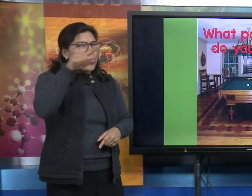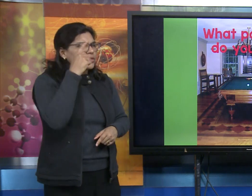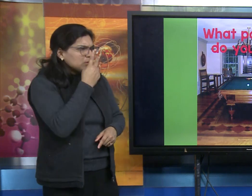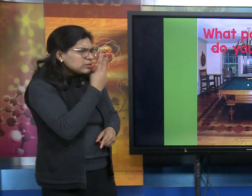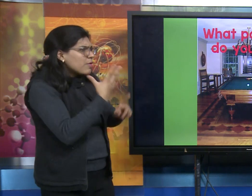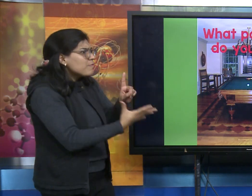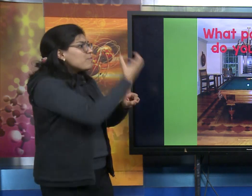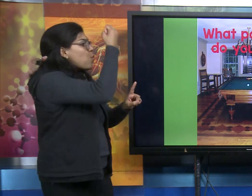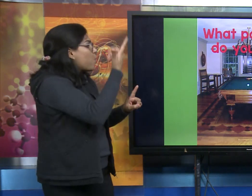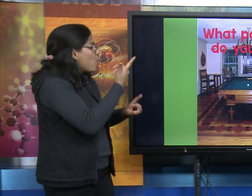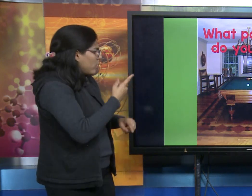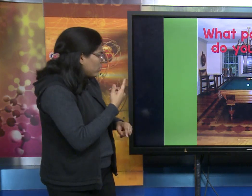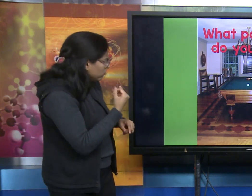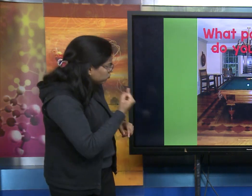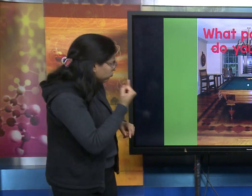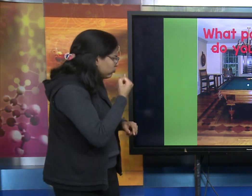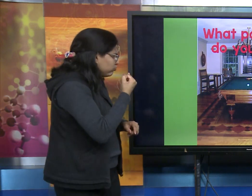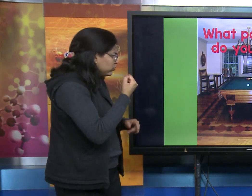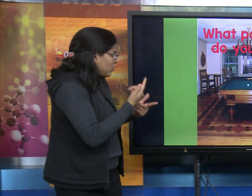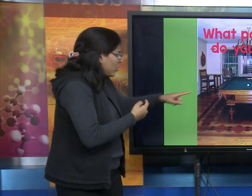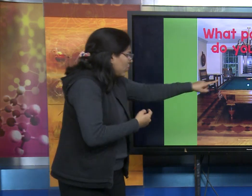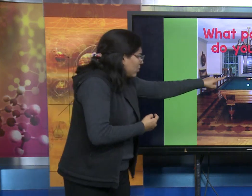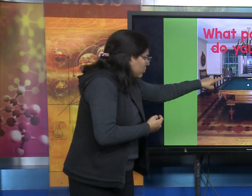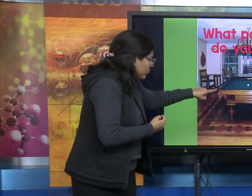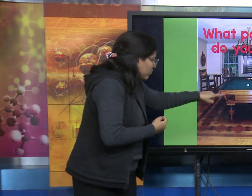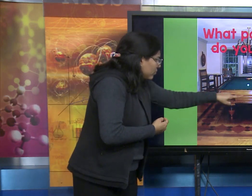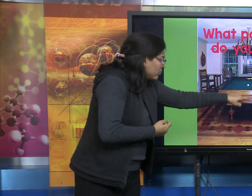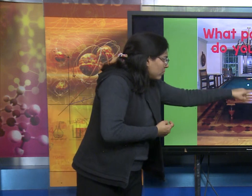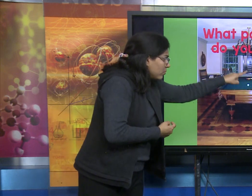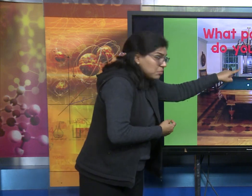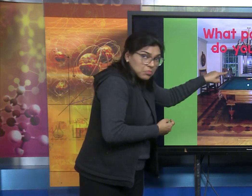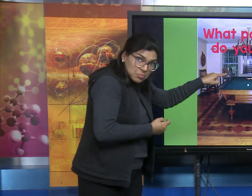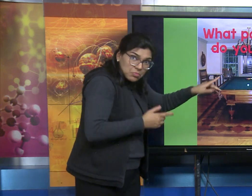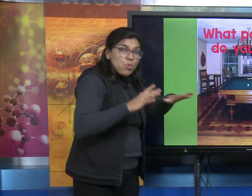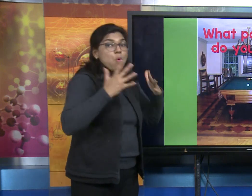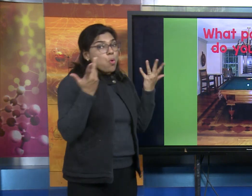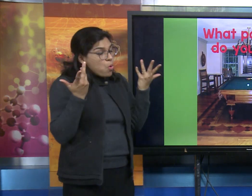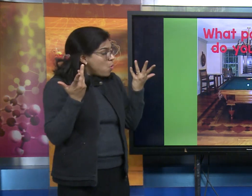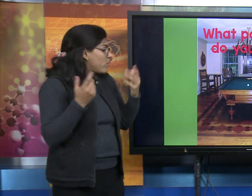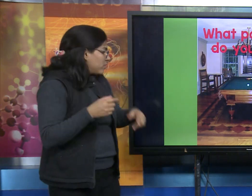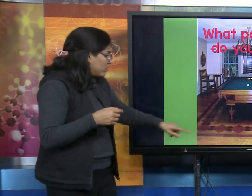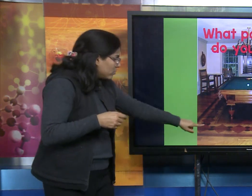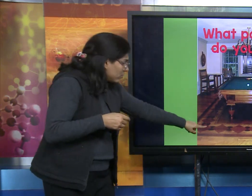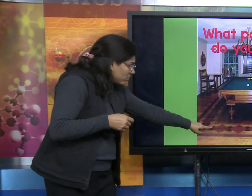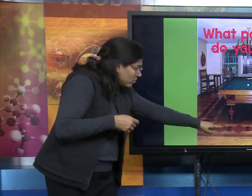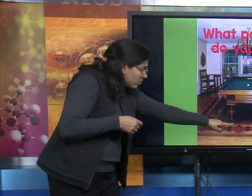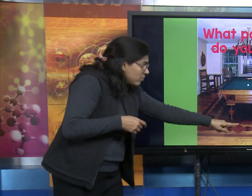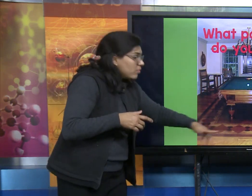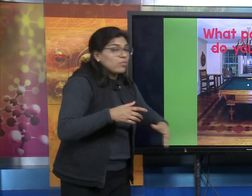This line says that, what polygons do you see? See, this is the table. Table has 4 sides and